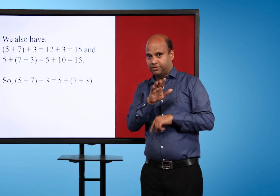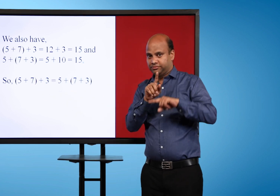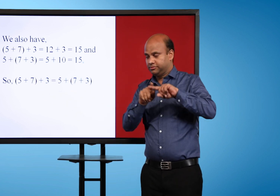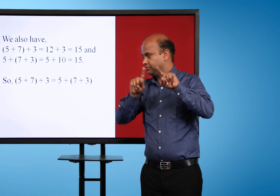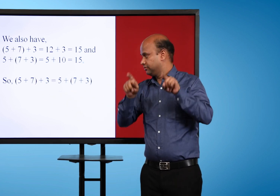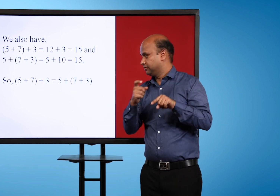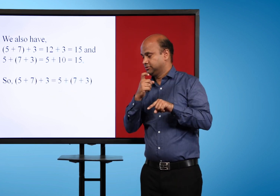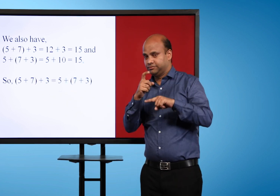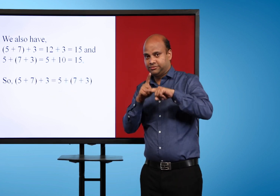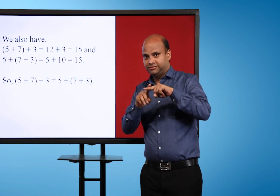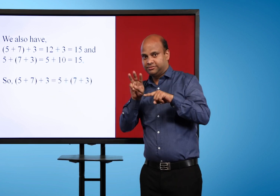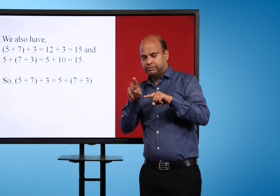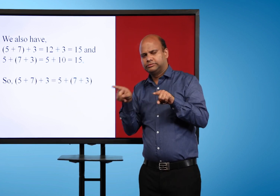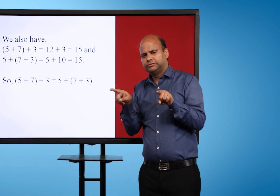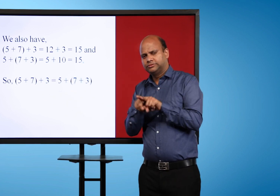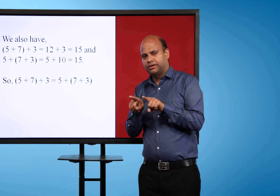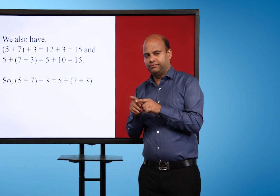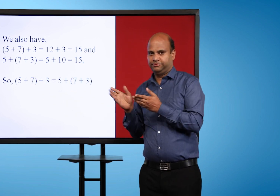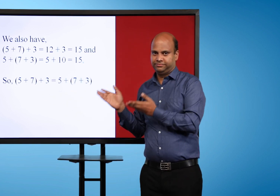5 plus, in brackets, 7 plus 3.